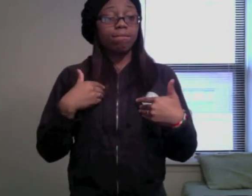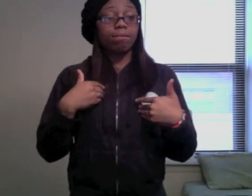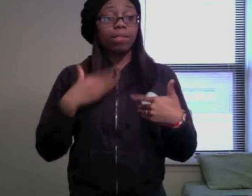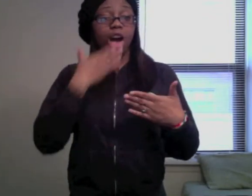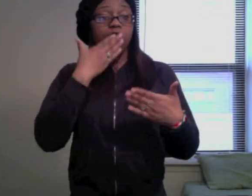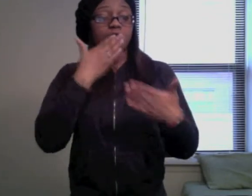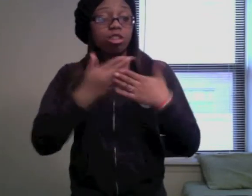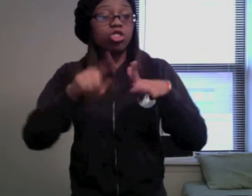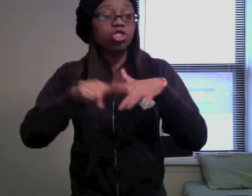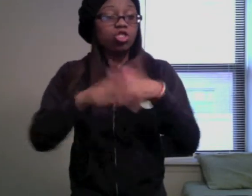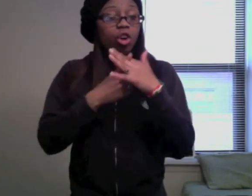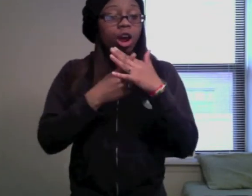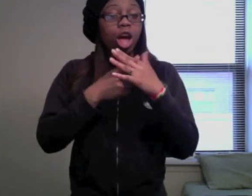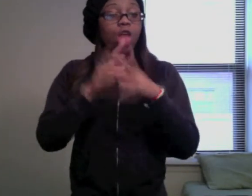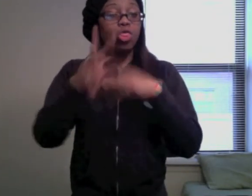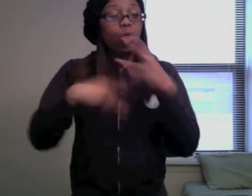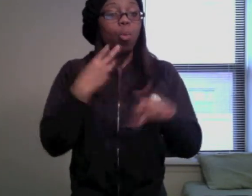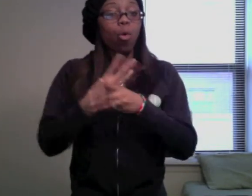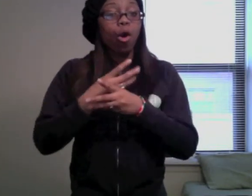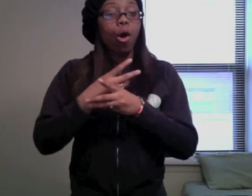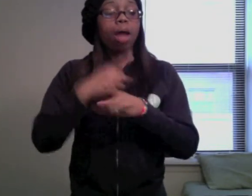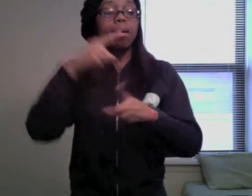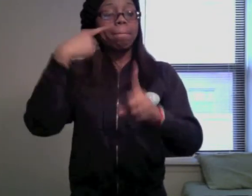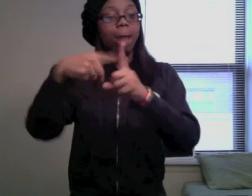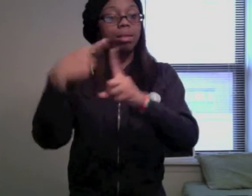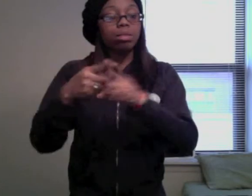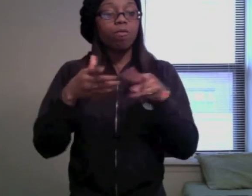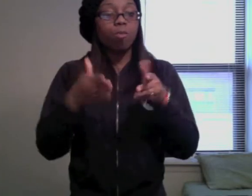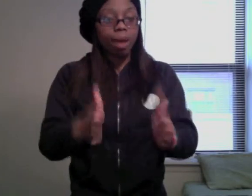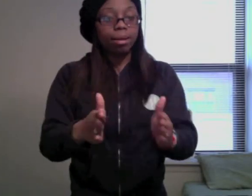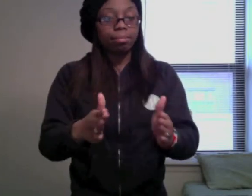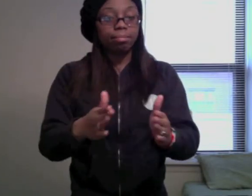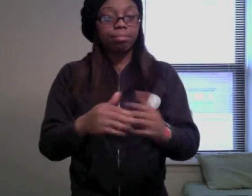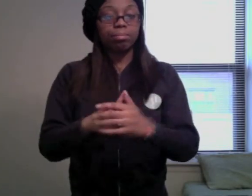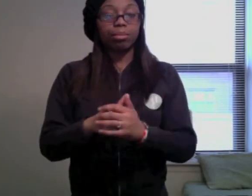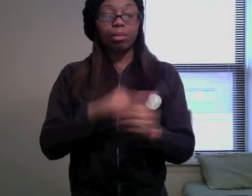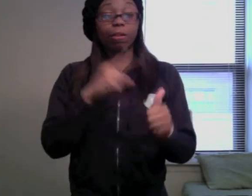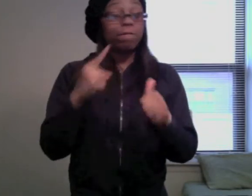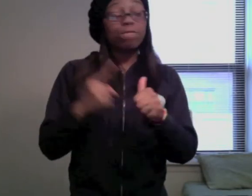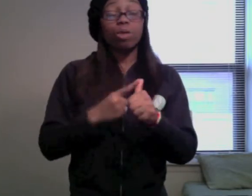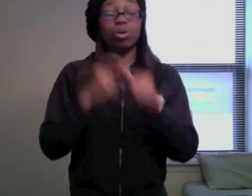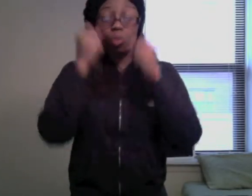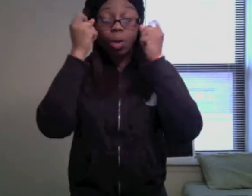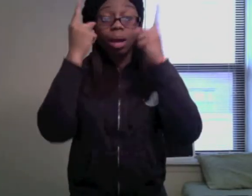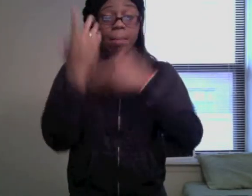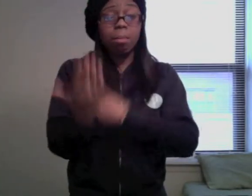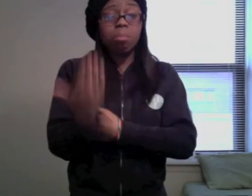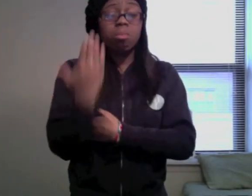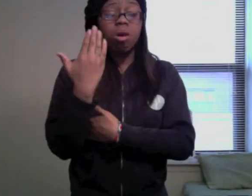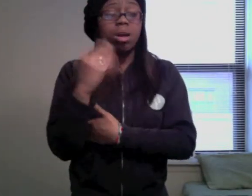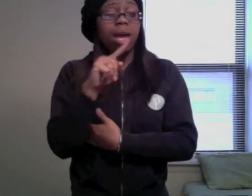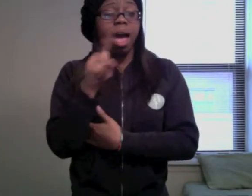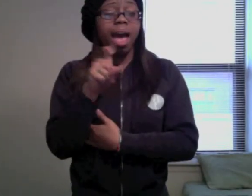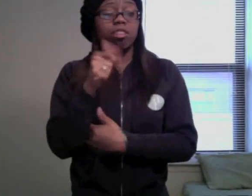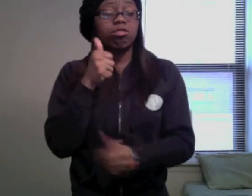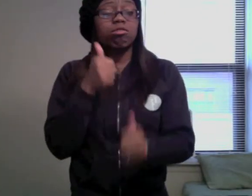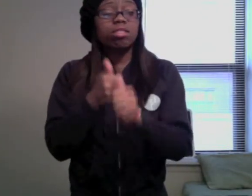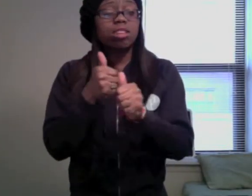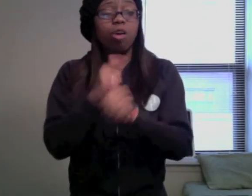way. For example, when you first wake up in the morning, do you ask yourself questions like this?